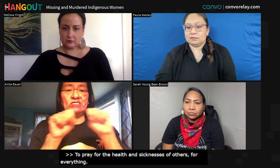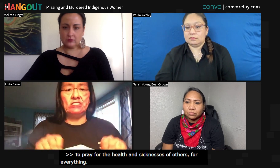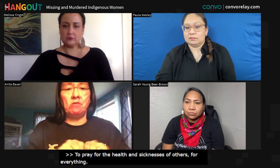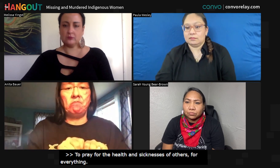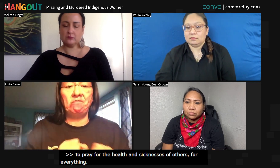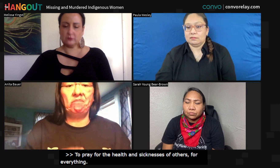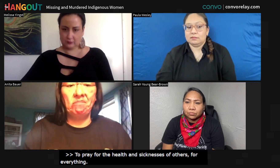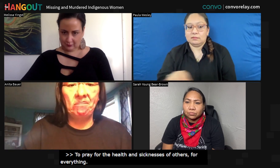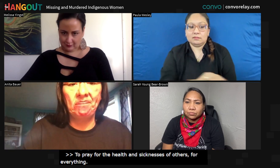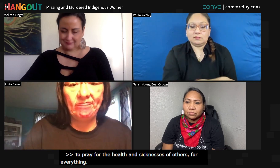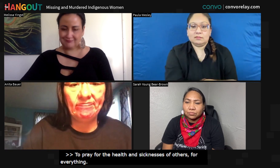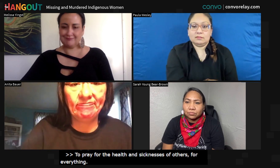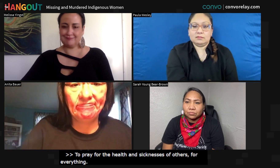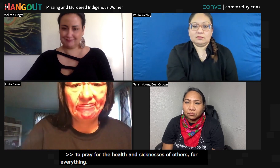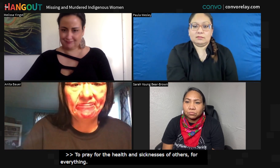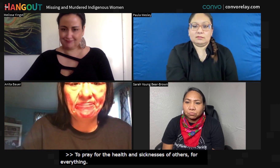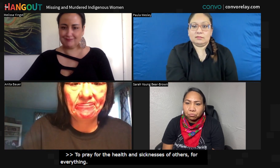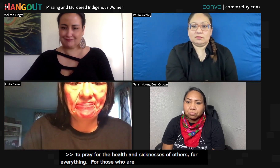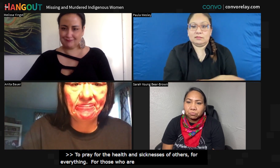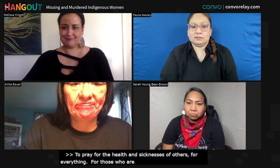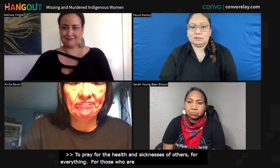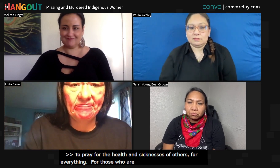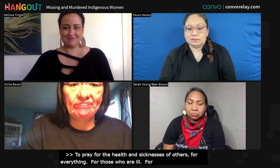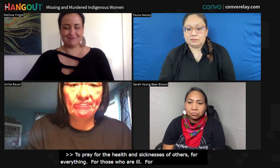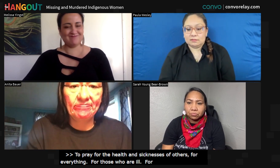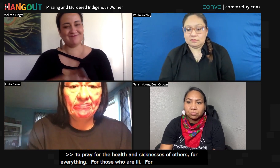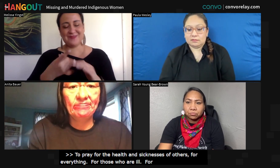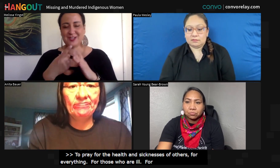to keep the evil out of the system.